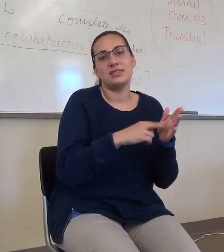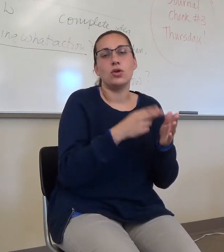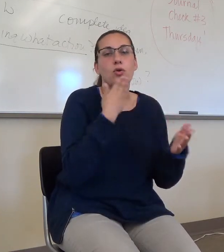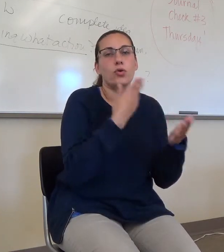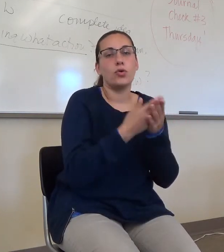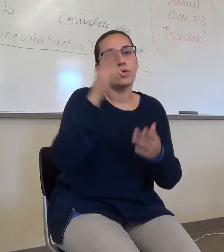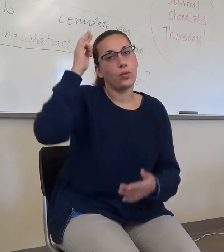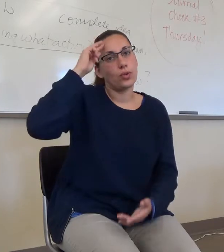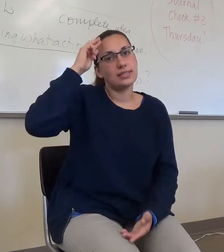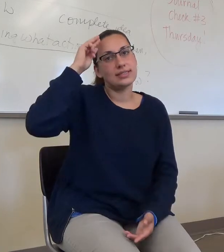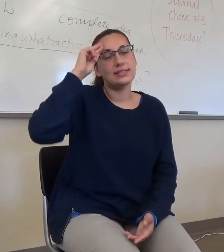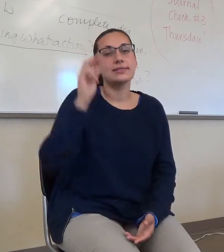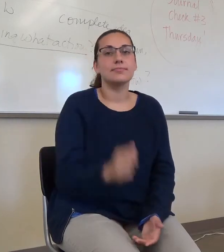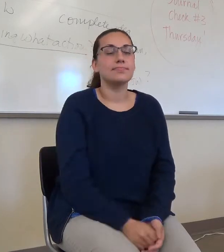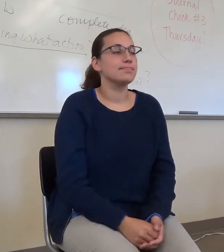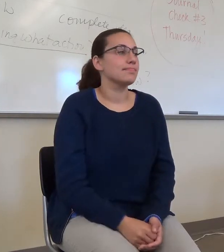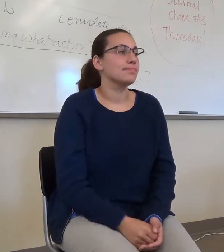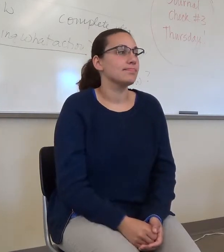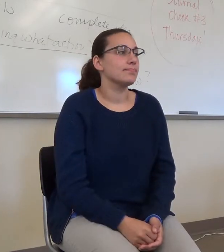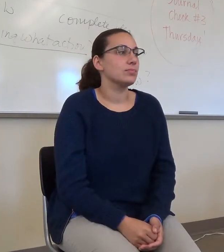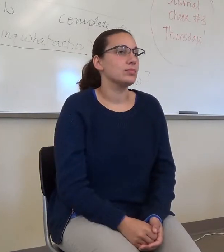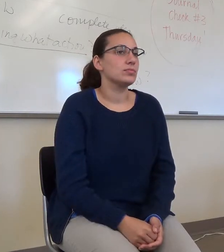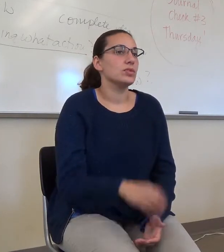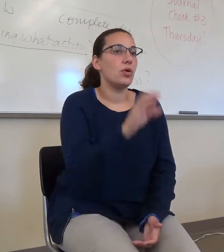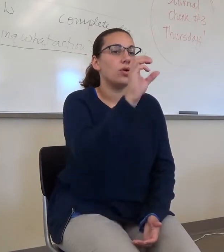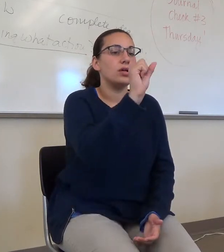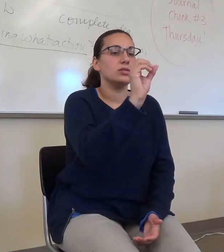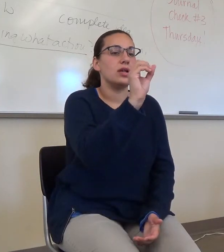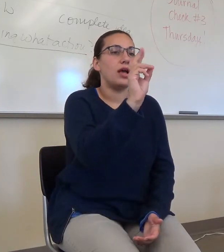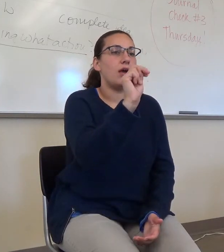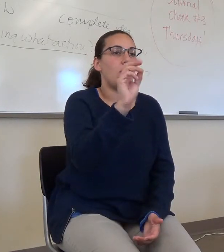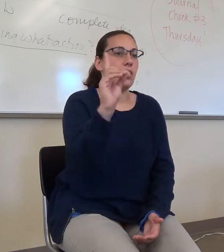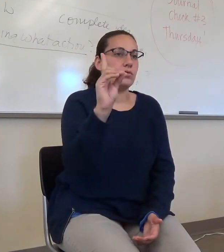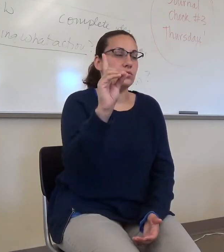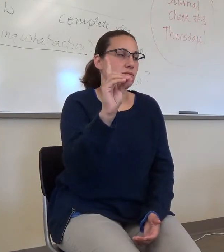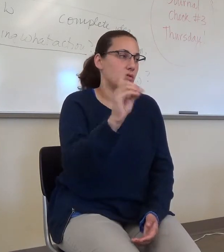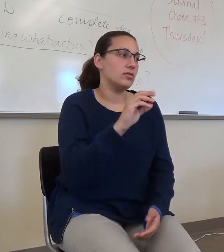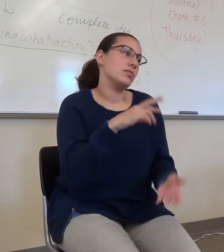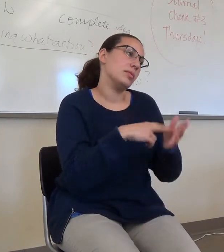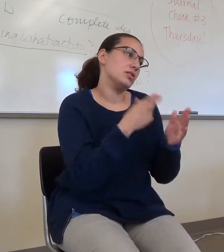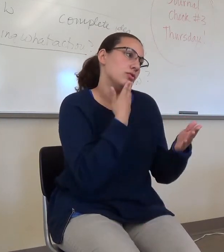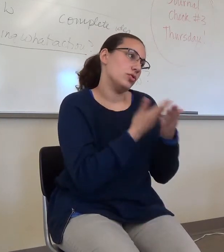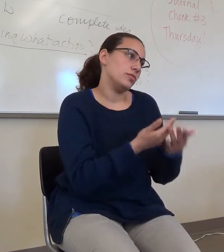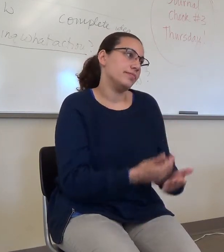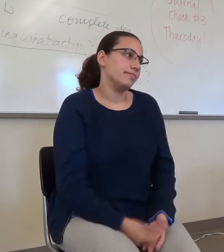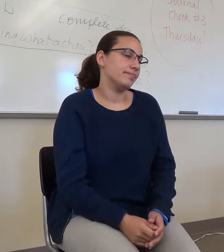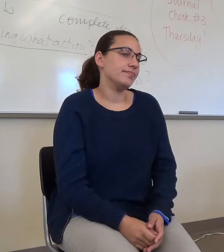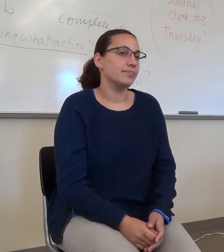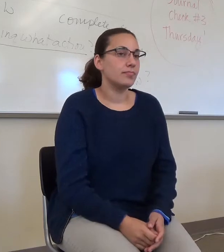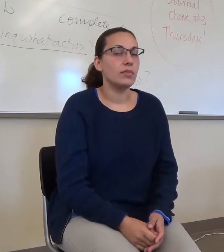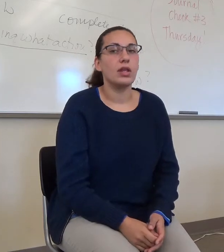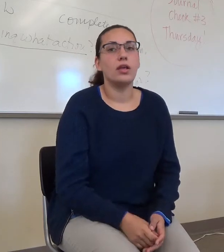okay. So according to this guy, Herodotus says that ancient